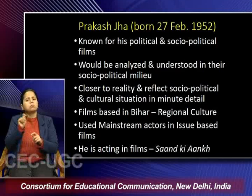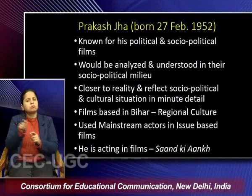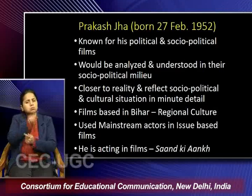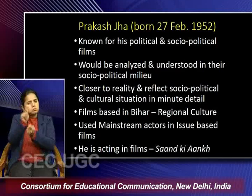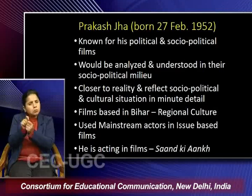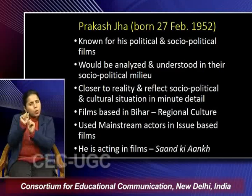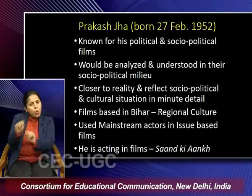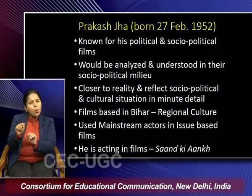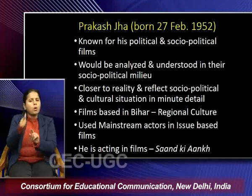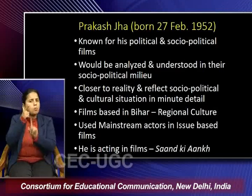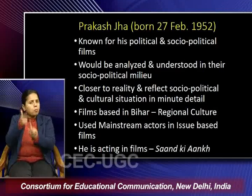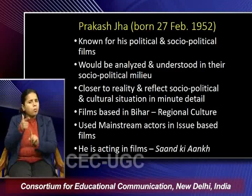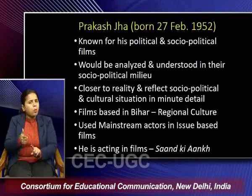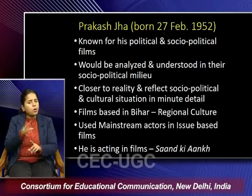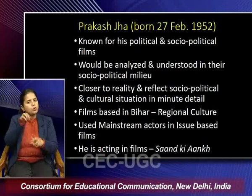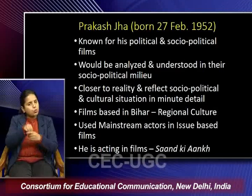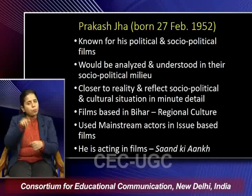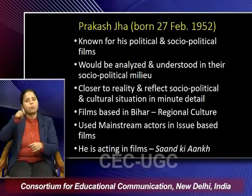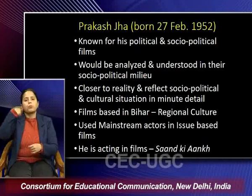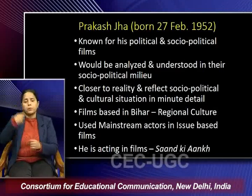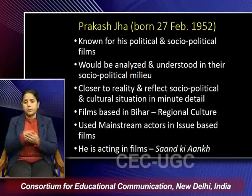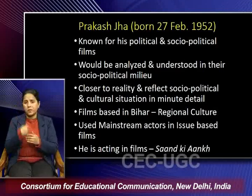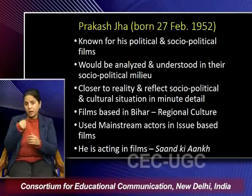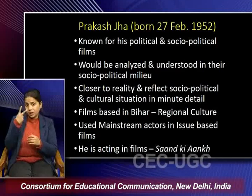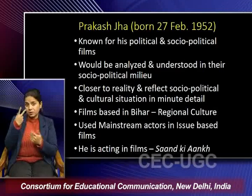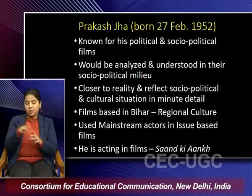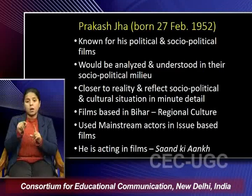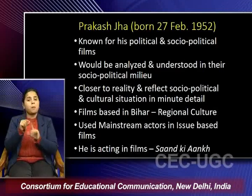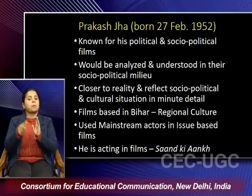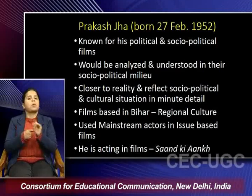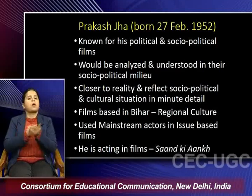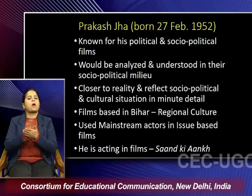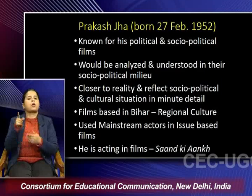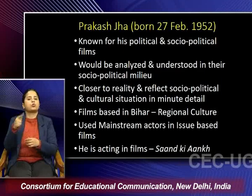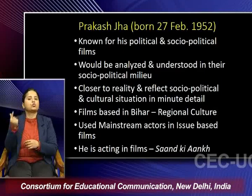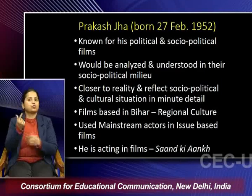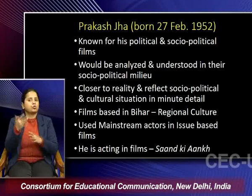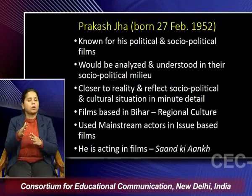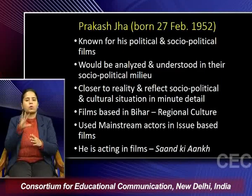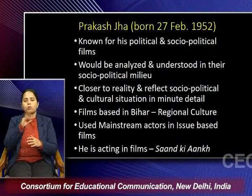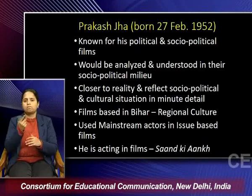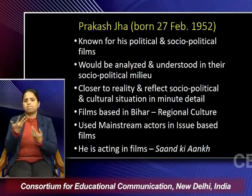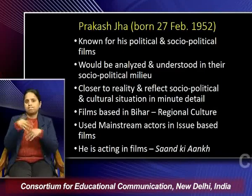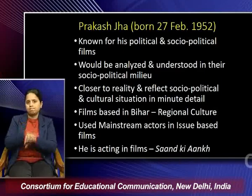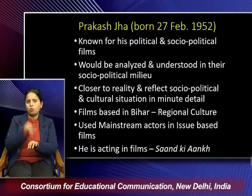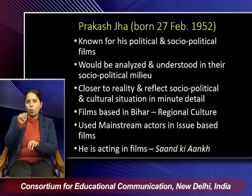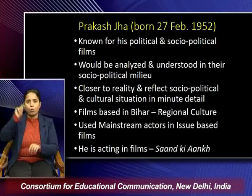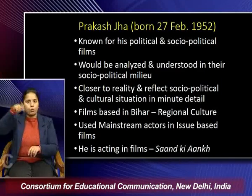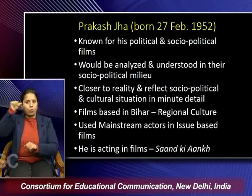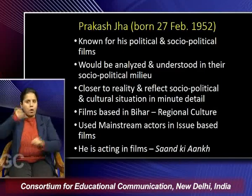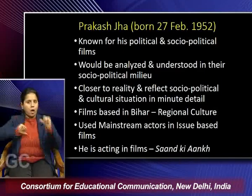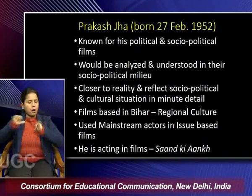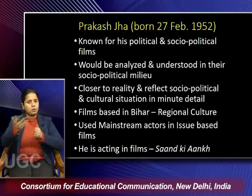well. So we find that how Prakash Jha has been able to use the mainstream actors in the